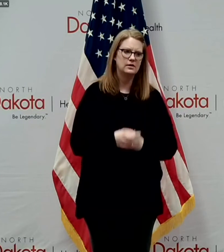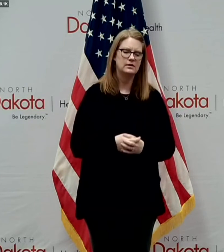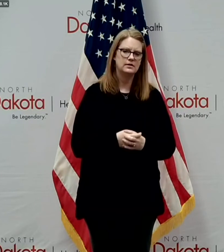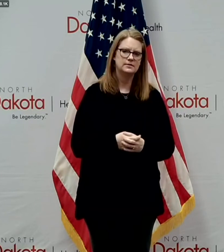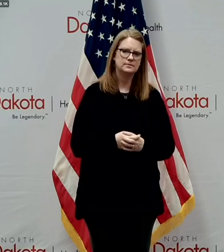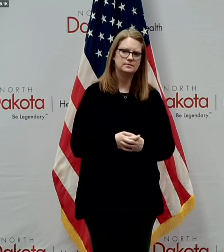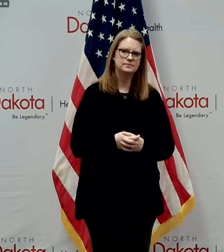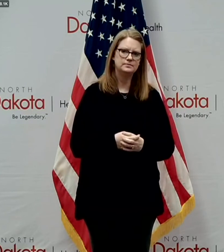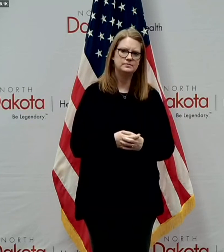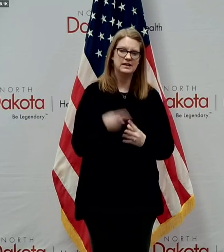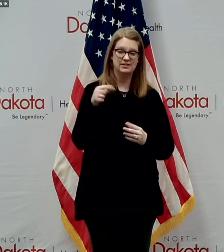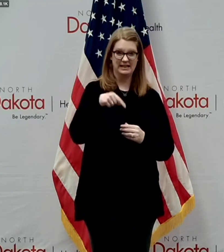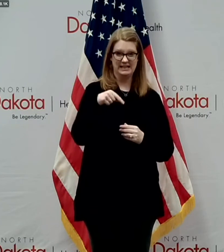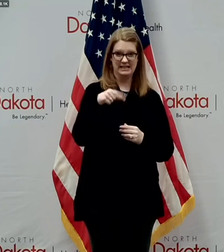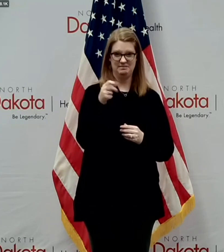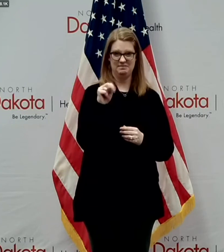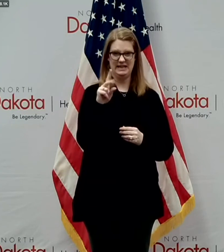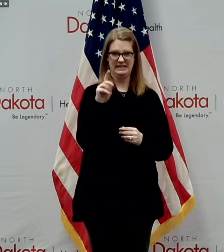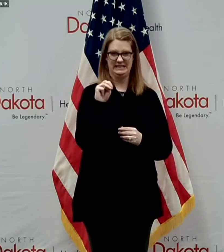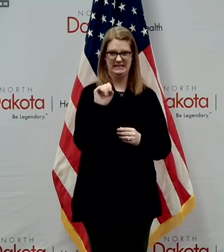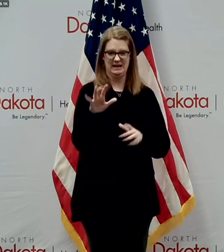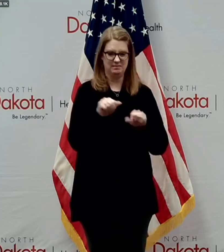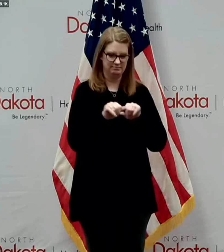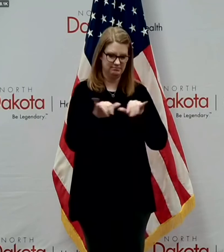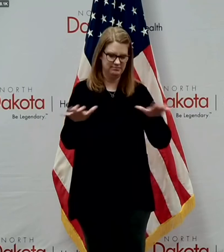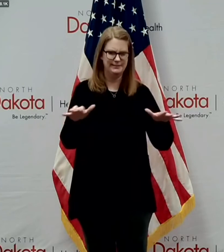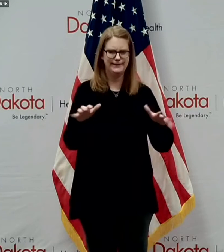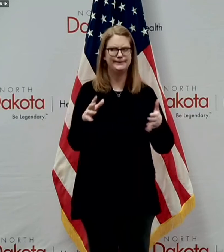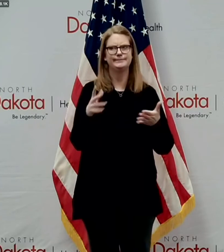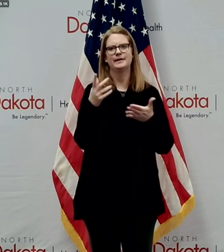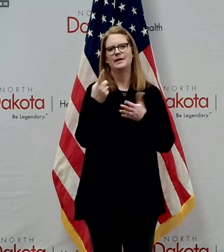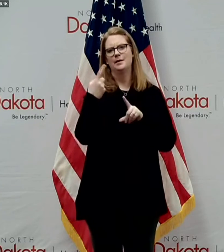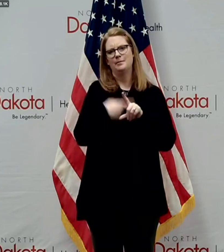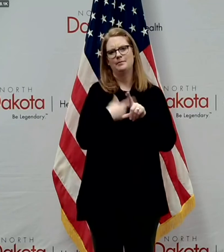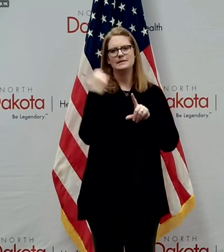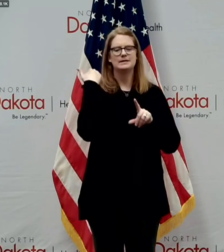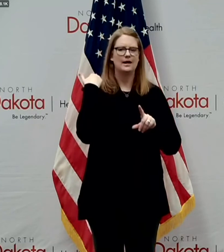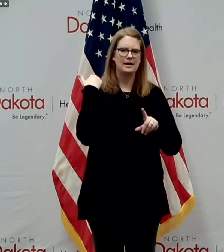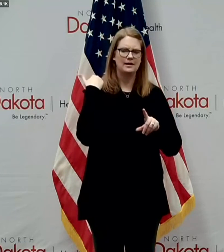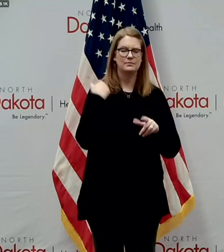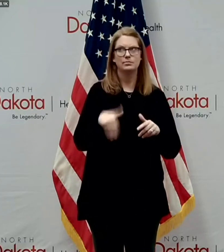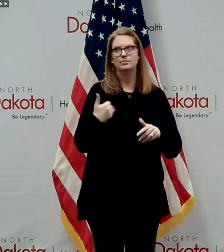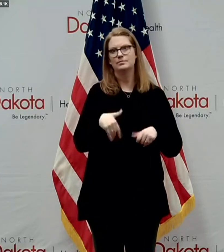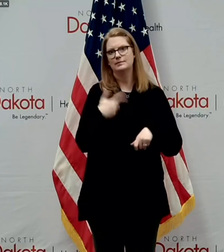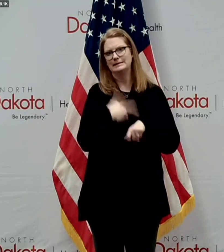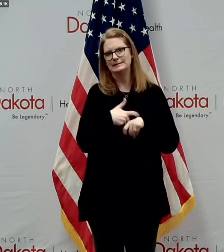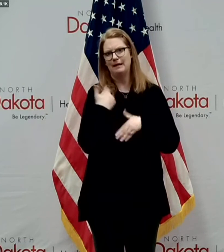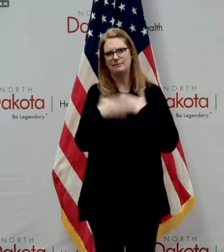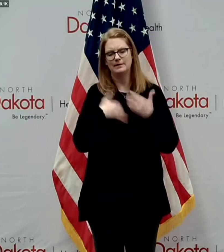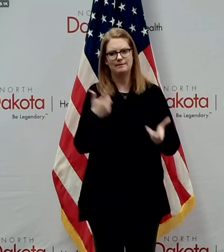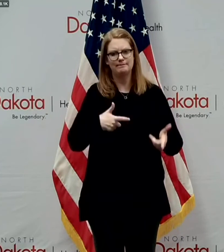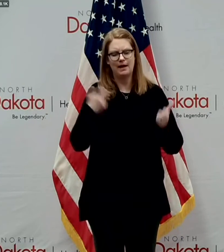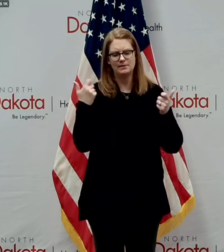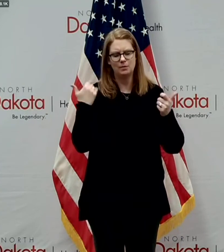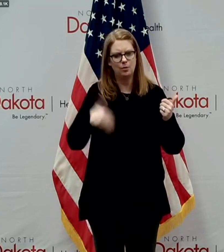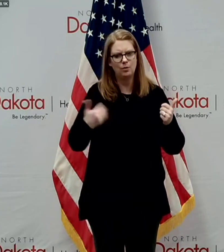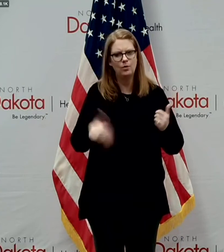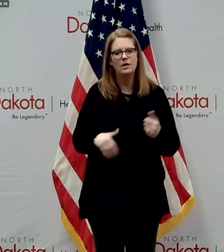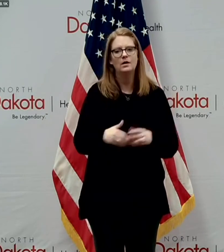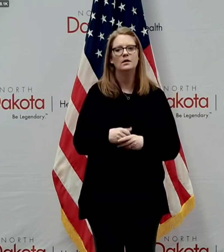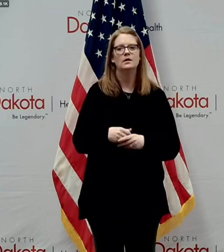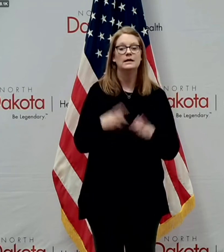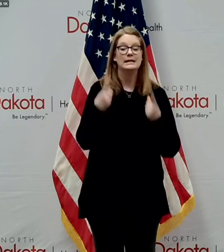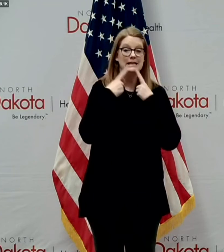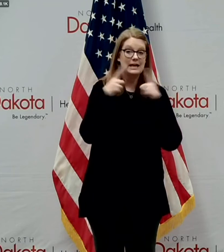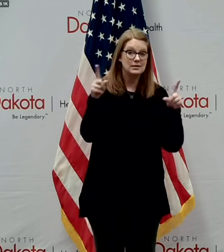when this pandemic started out weeks or months ago. Time, I'm sure, flies faster these days, but when a declaration